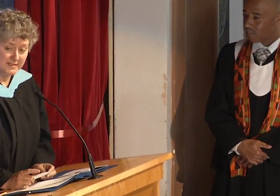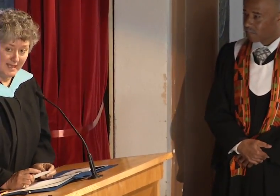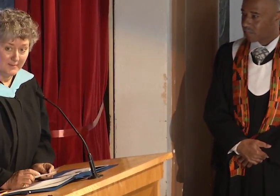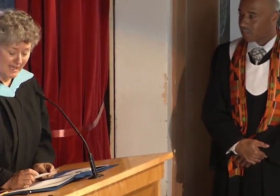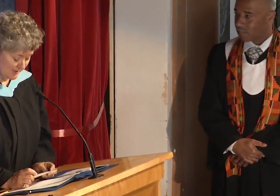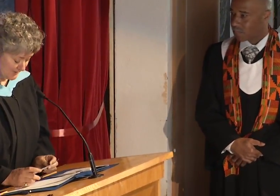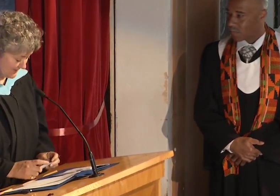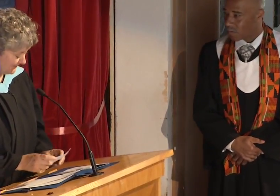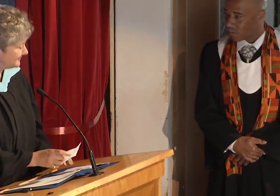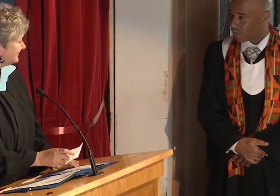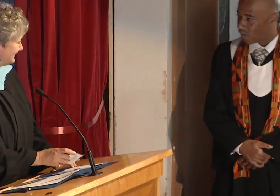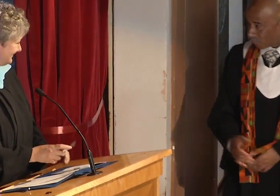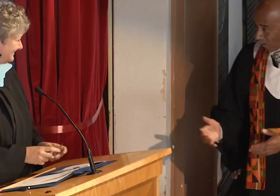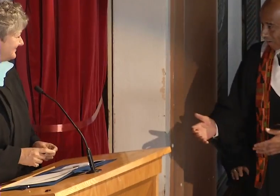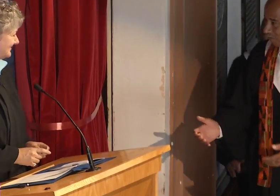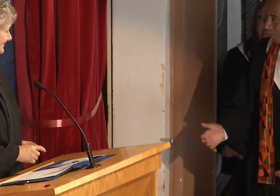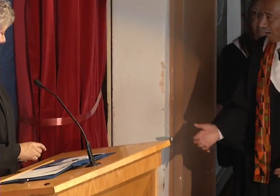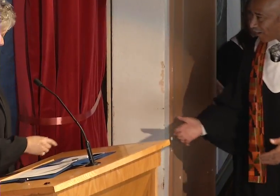Farrell Sam Adams.